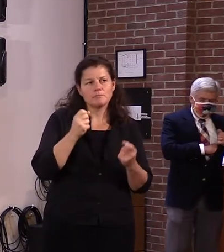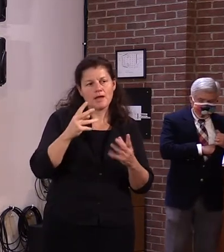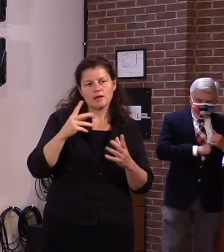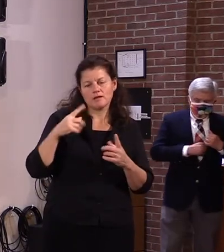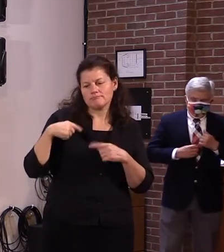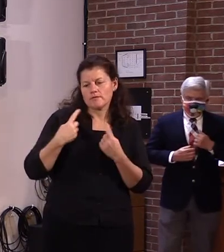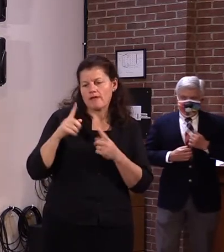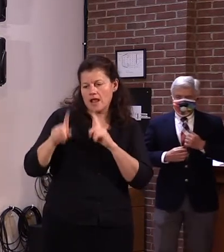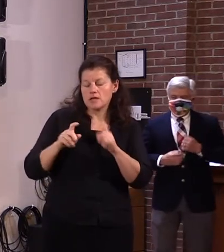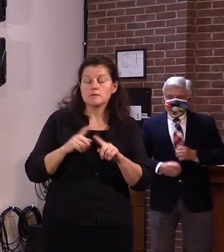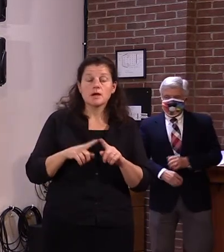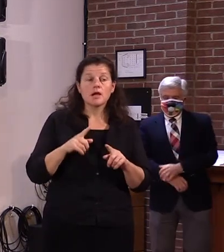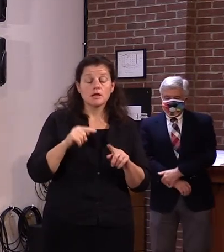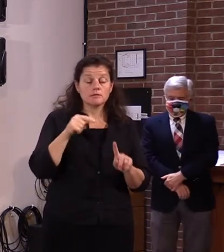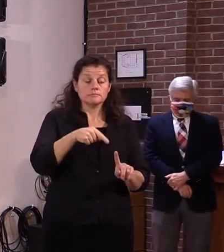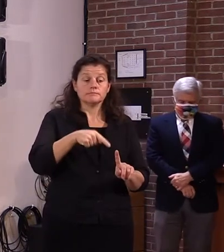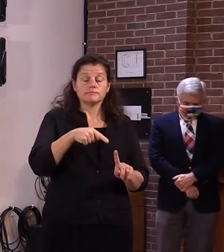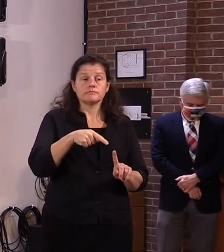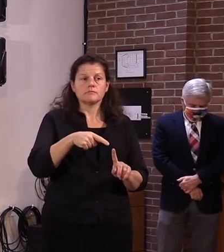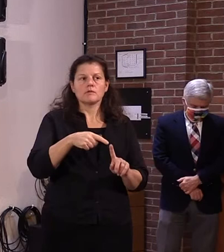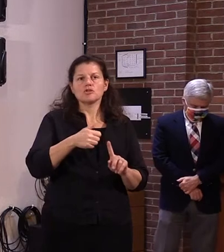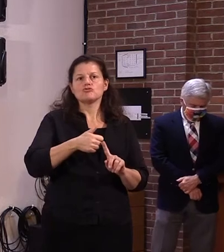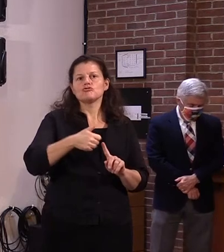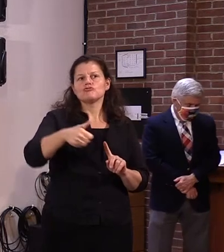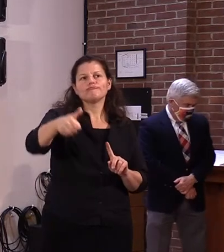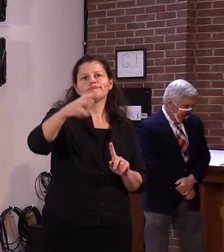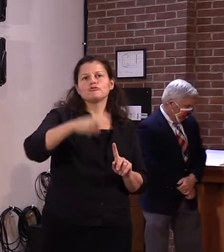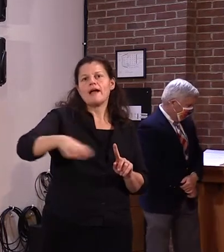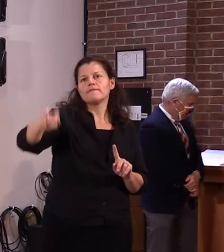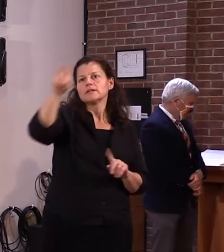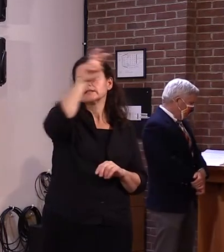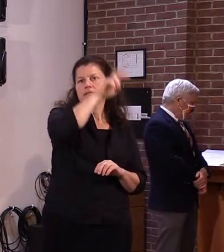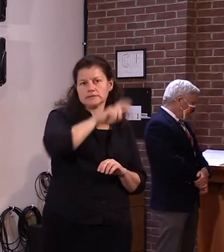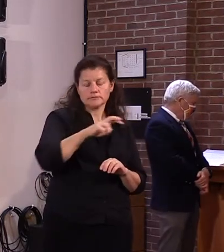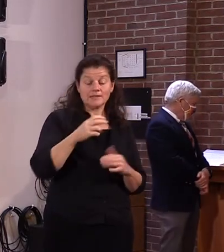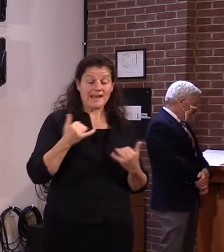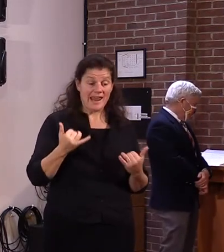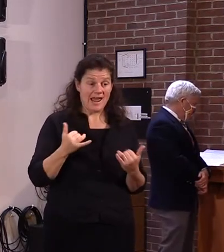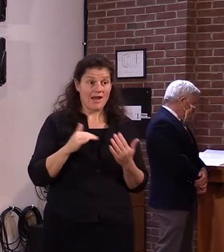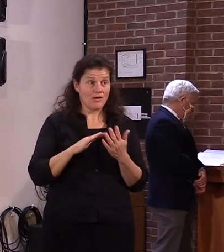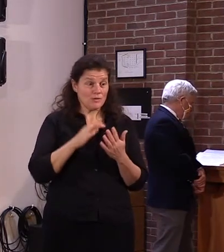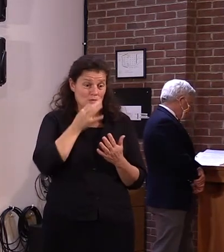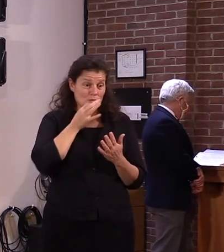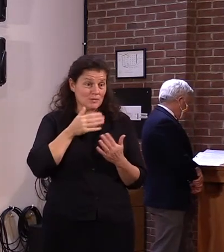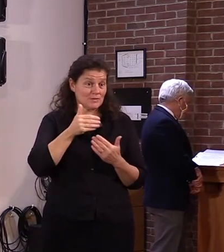to traveling as we enter the winter seasons.